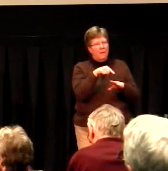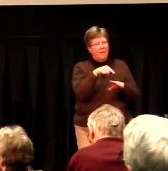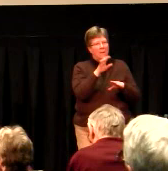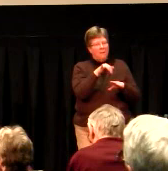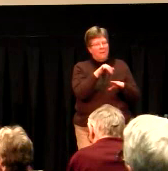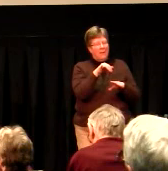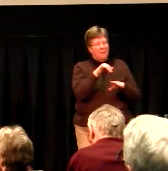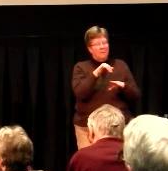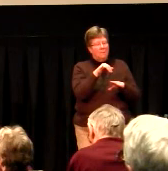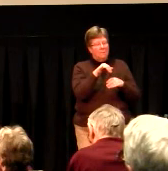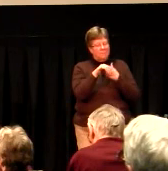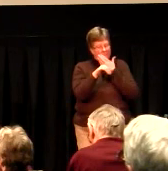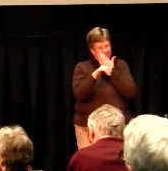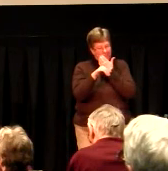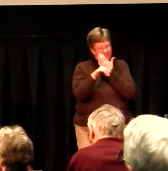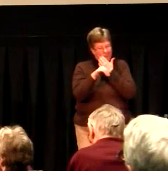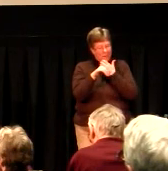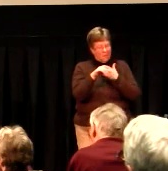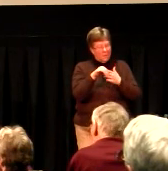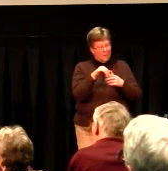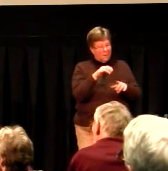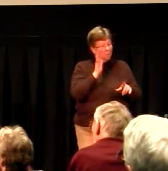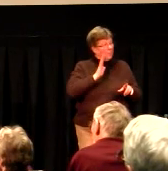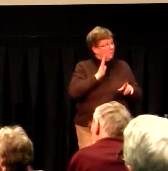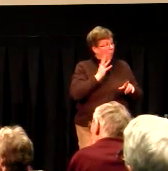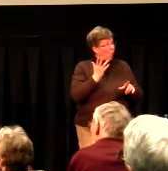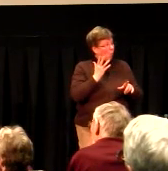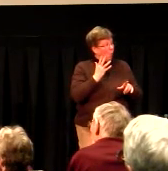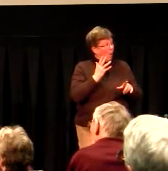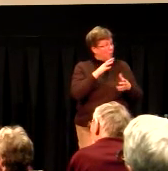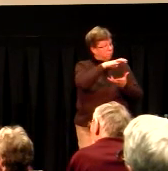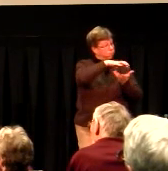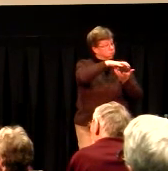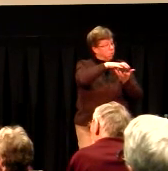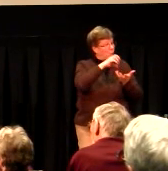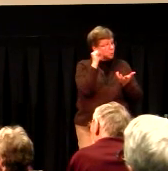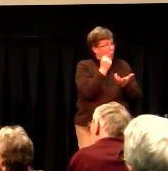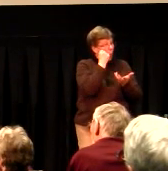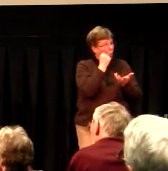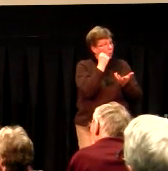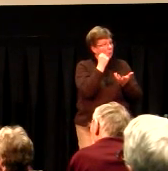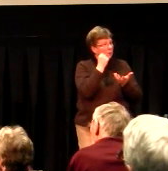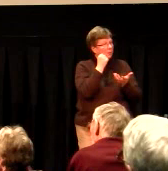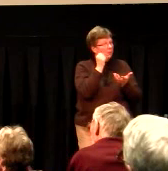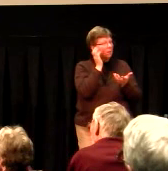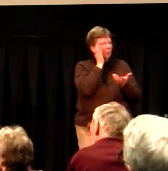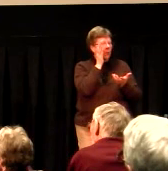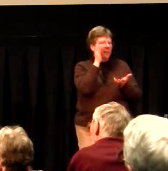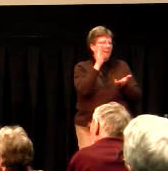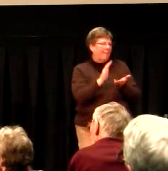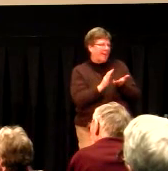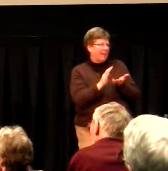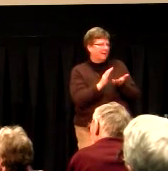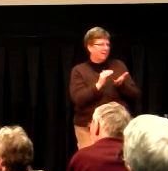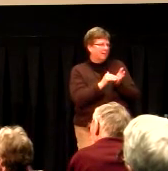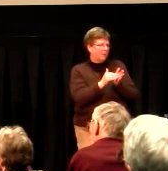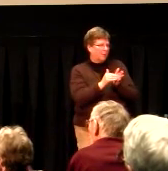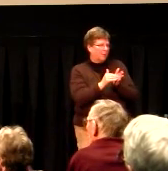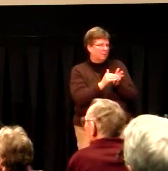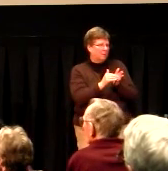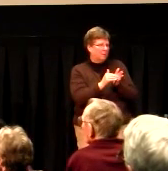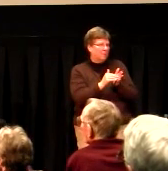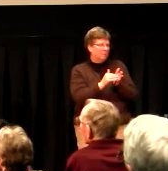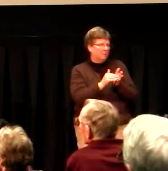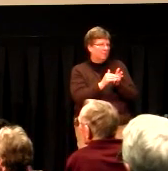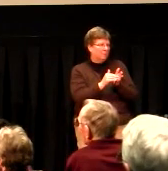that the ones that were the coldest will be much rarer, and the ones that were almost as cold will